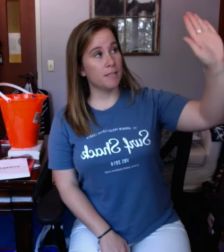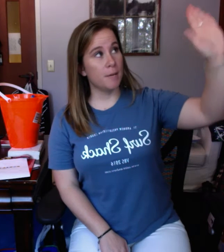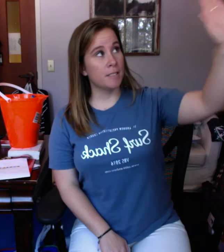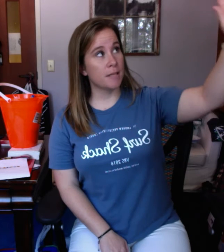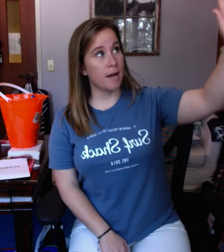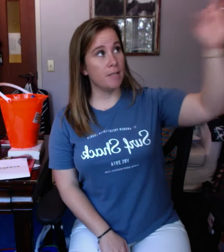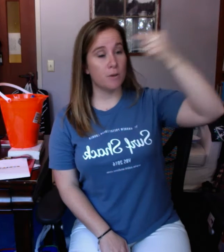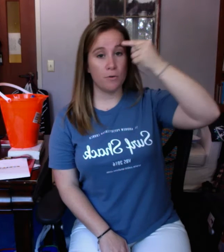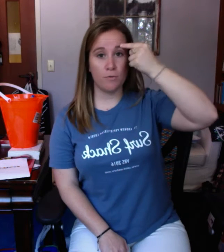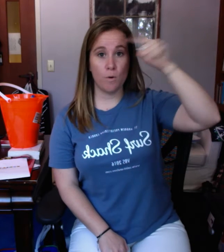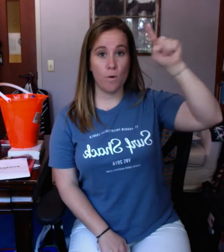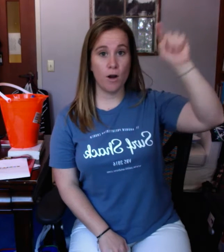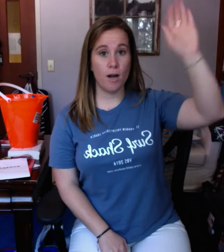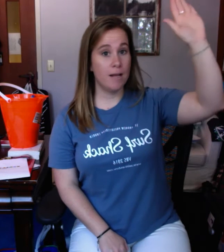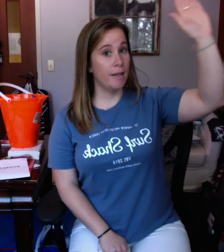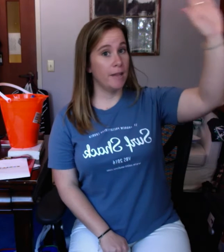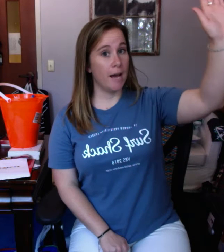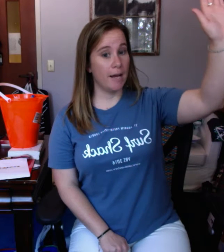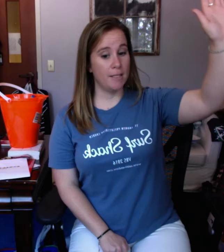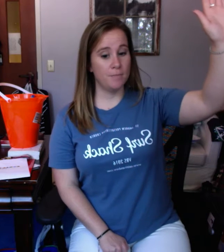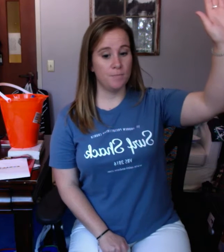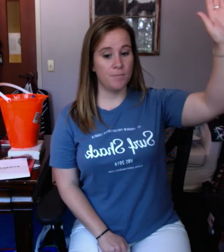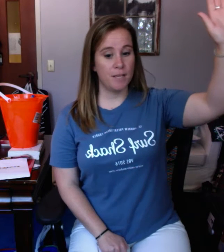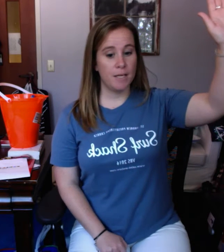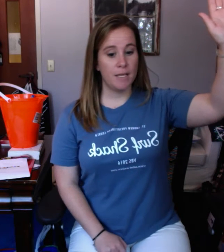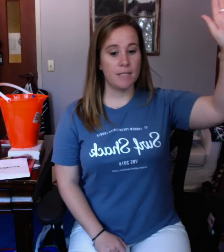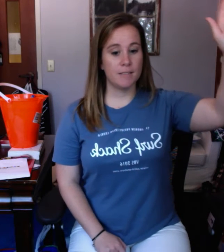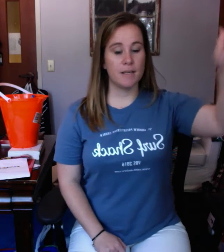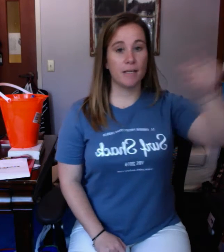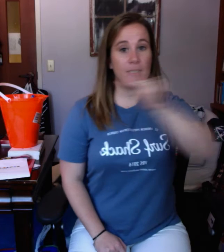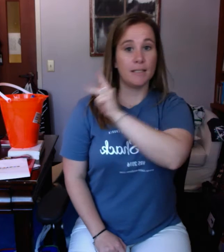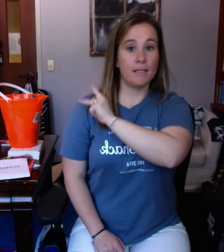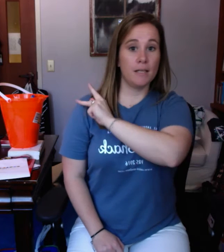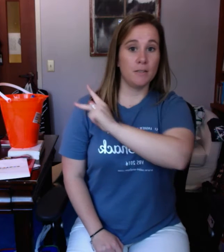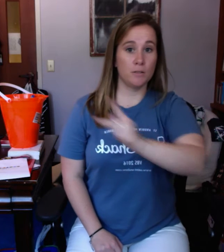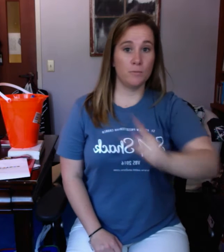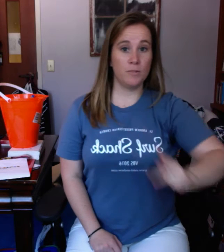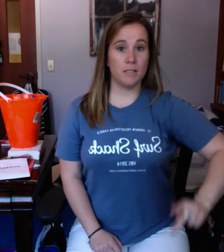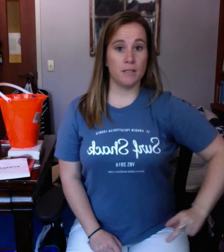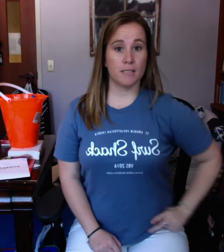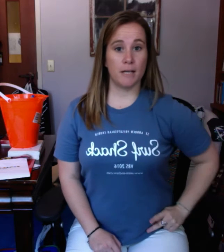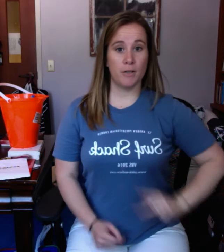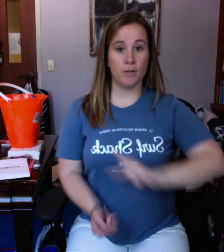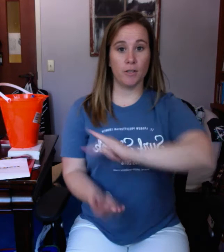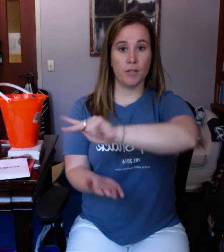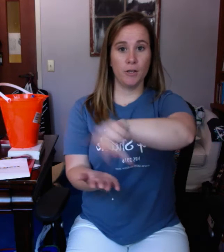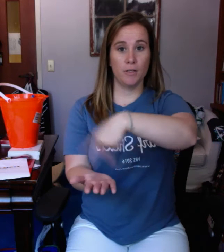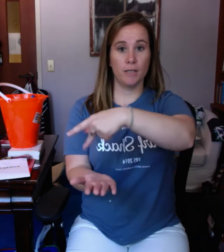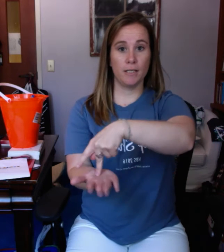as thy. So for thine is the kingdom. We did this sign earlier.